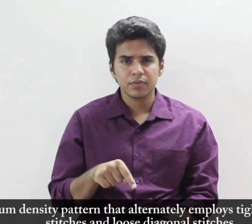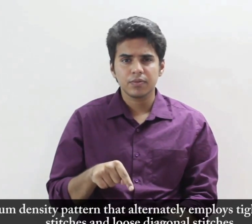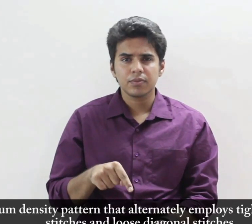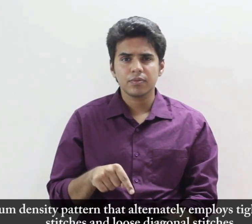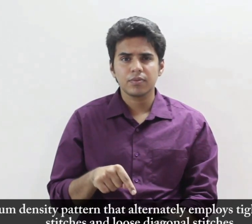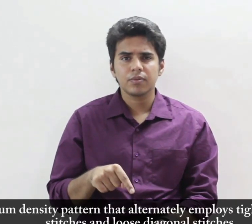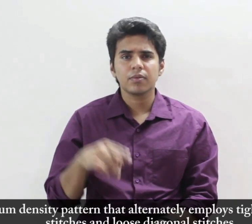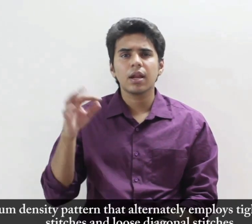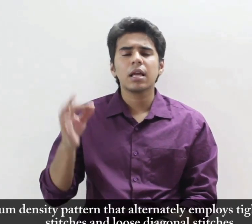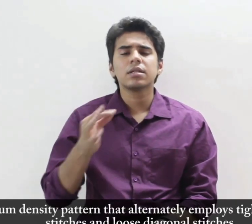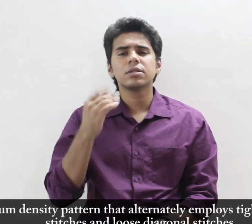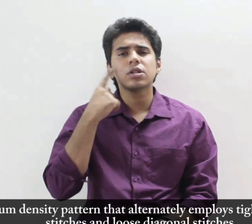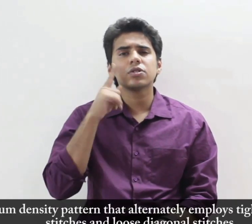A medium density pattern